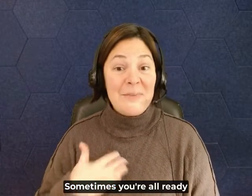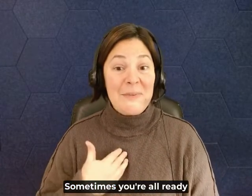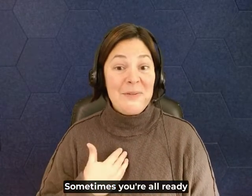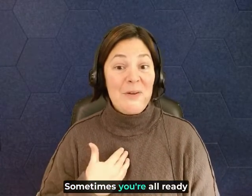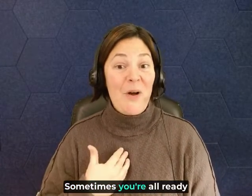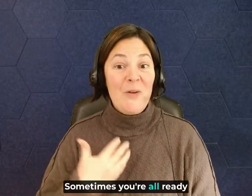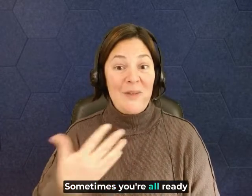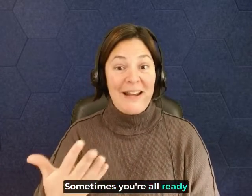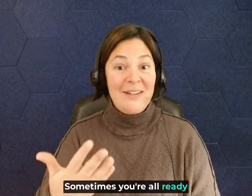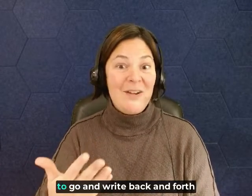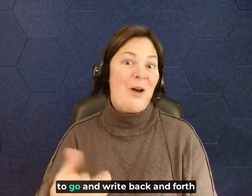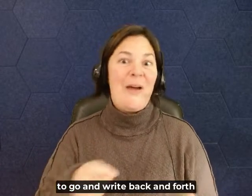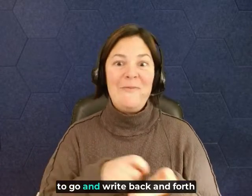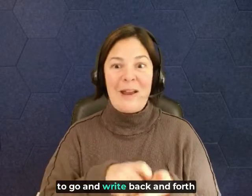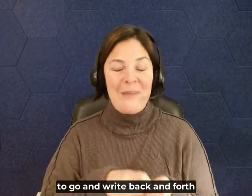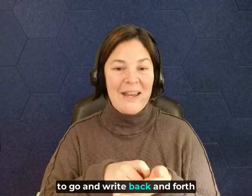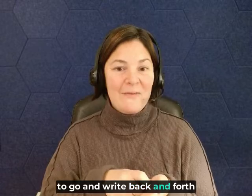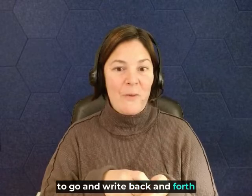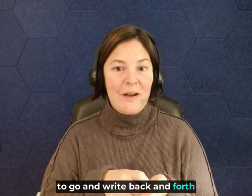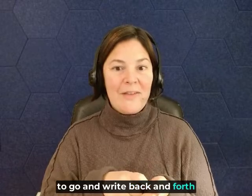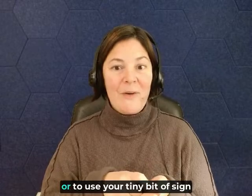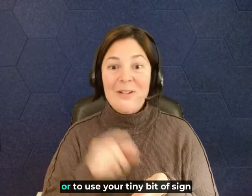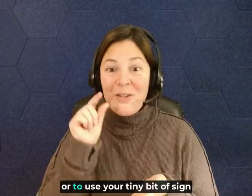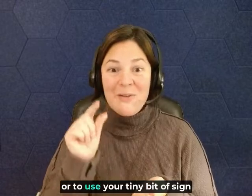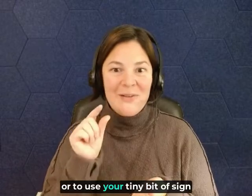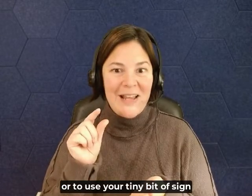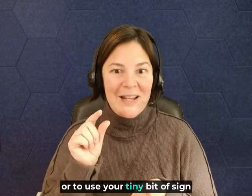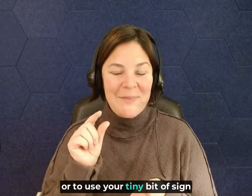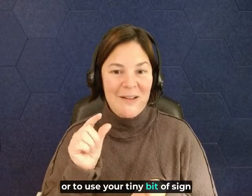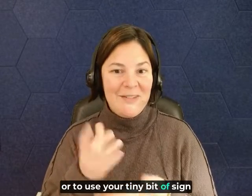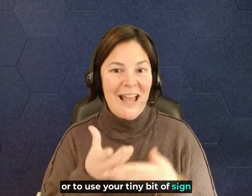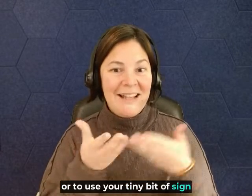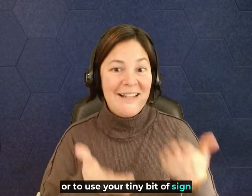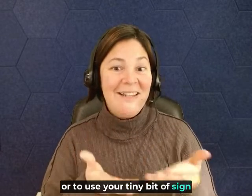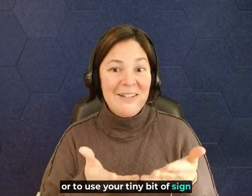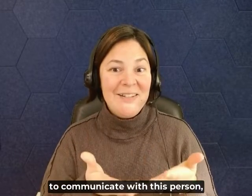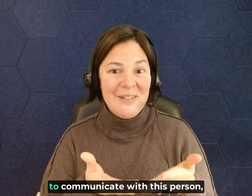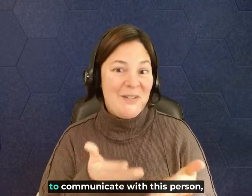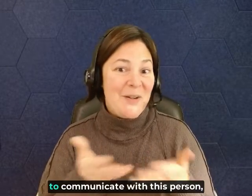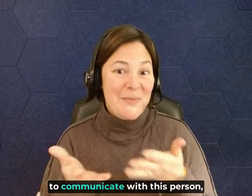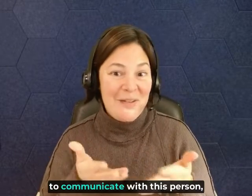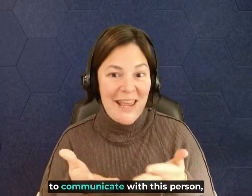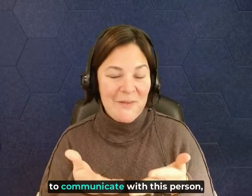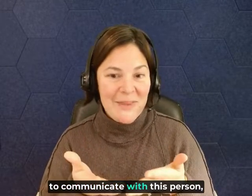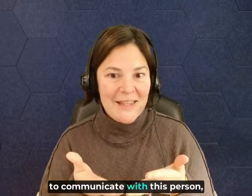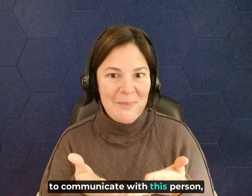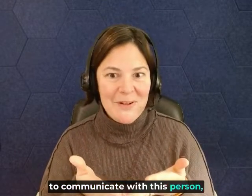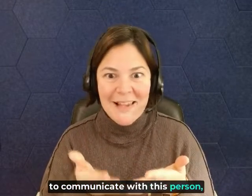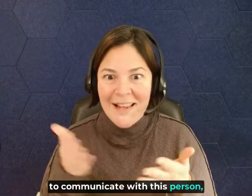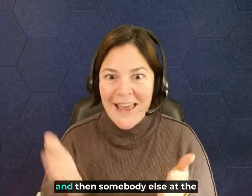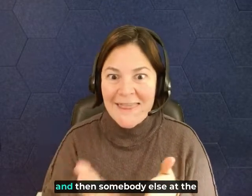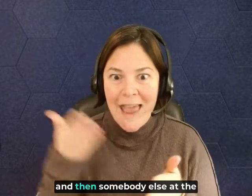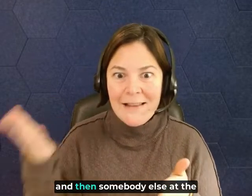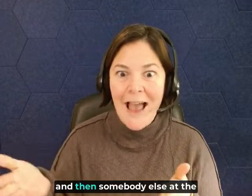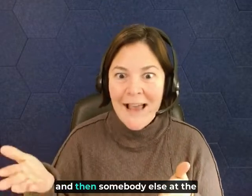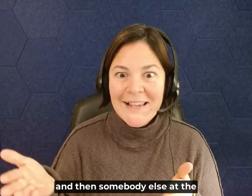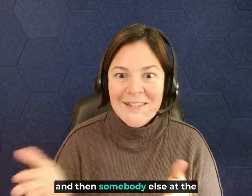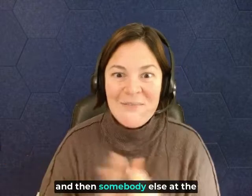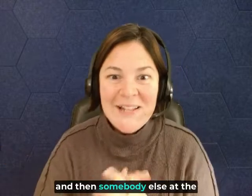Sometimes you're all ready to go and write back and forth or to use your tiny bit of sign to communicate with this person, and then somebody